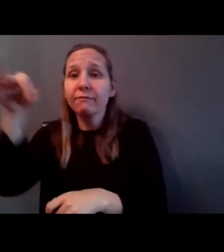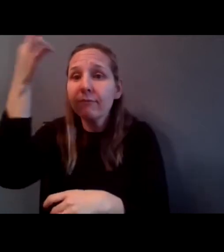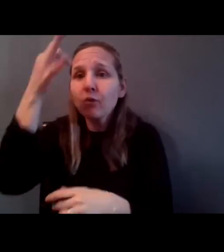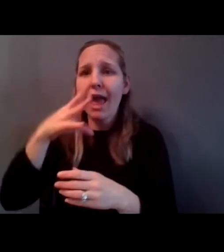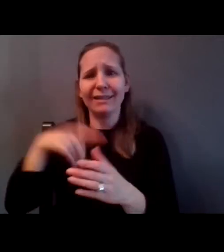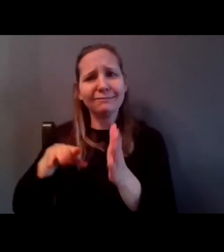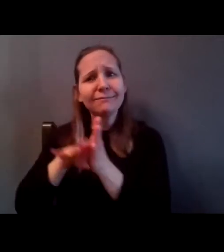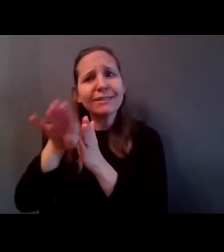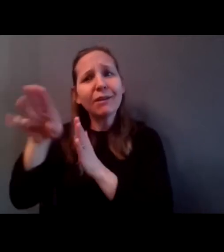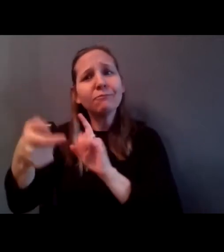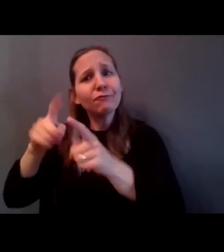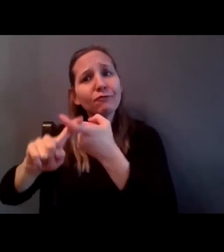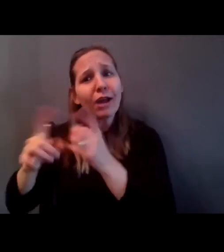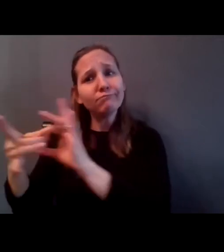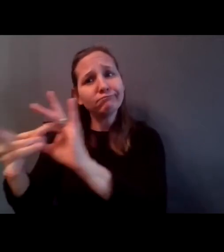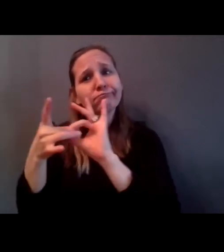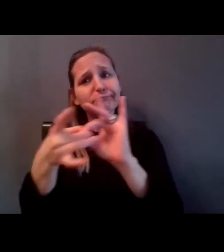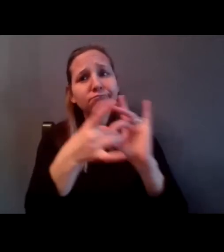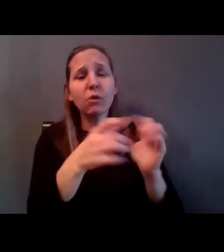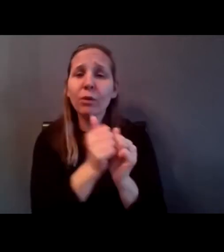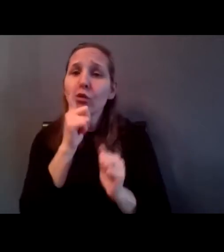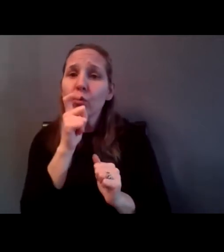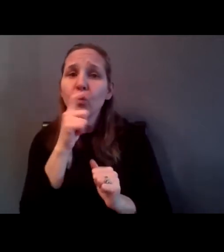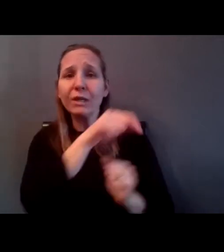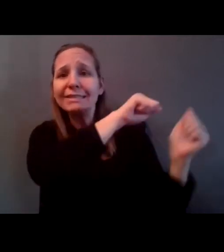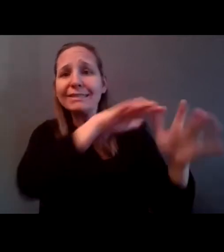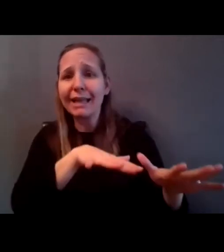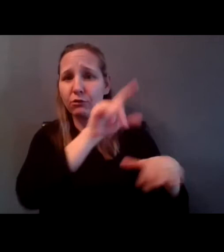friendships amongst settler governments. And